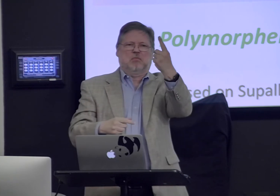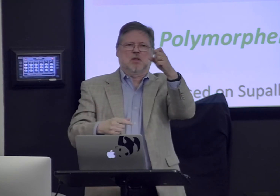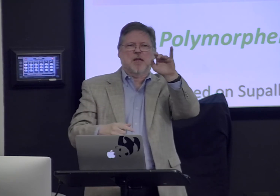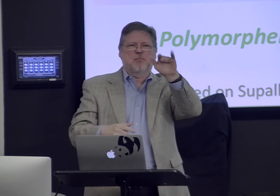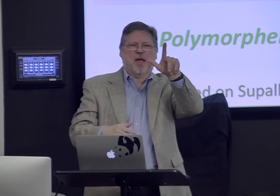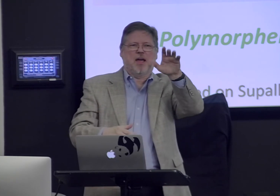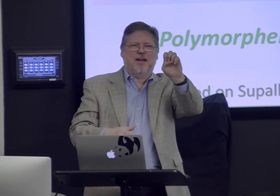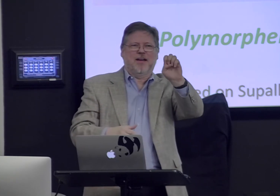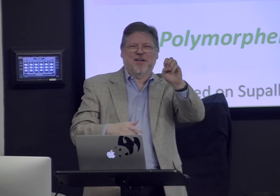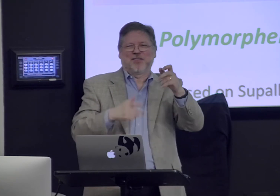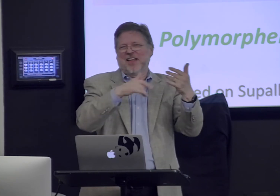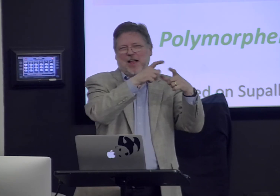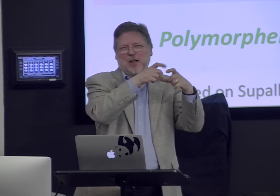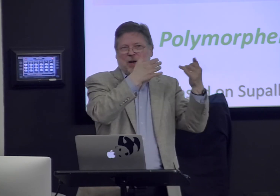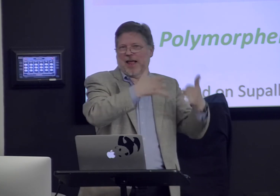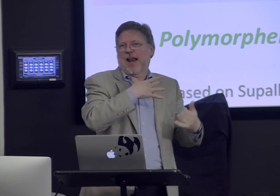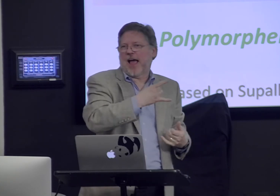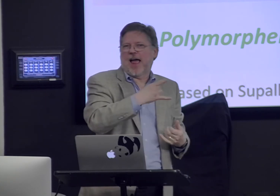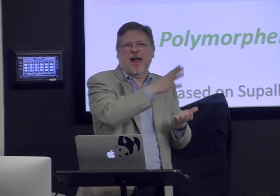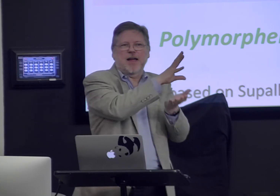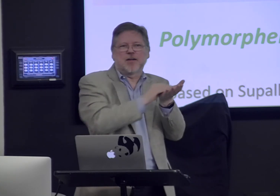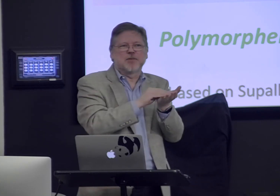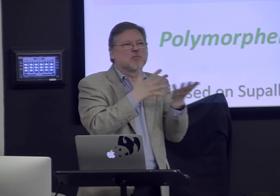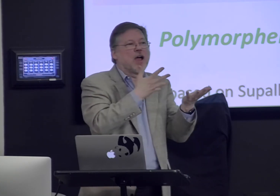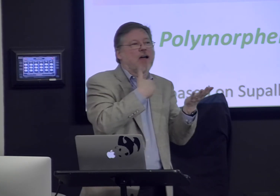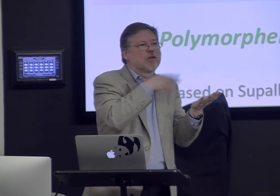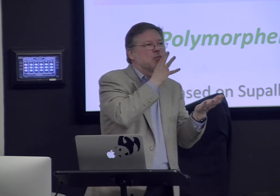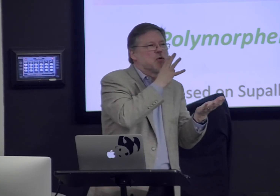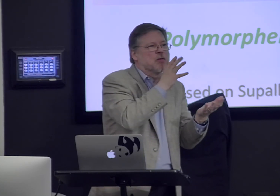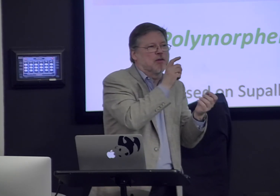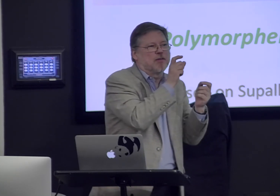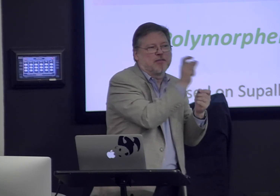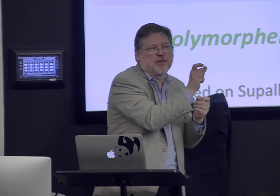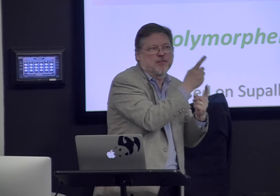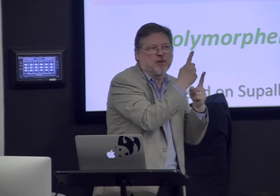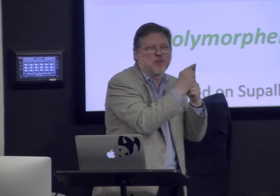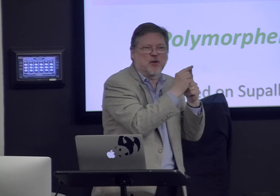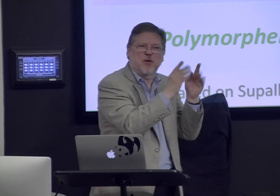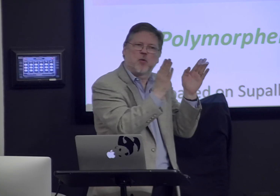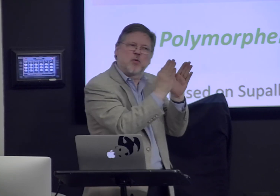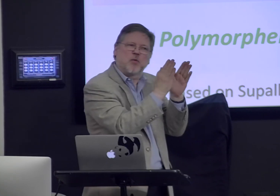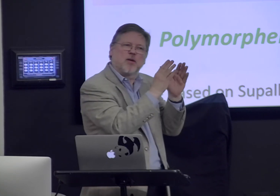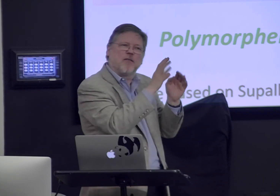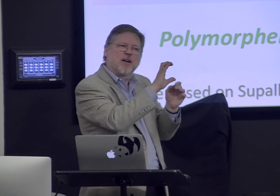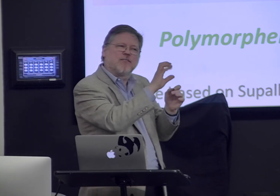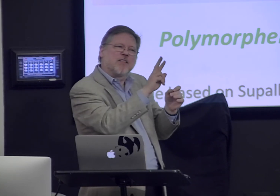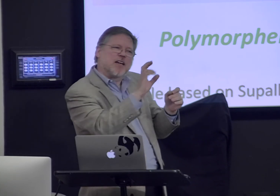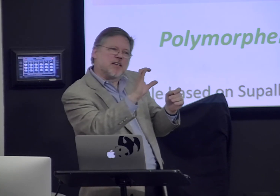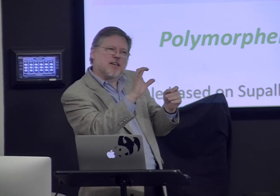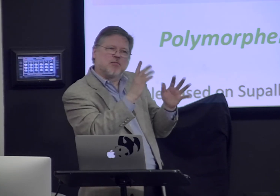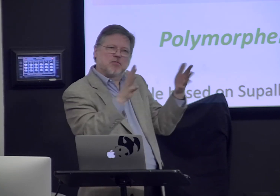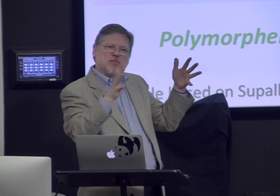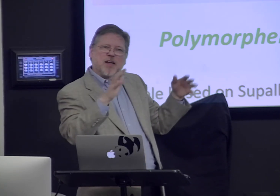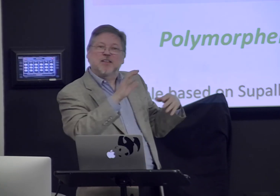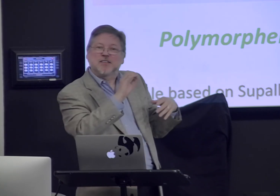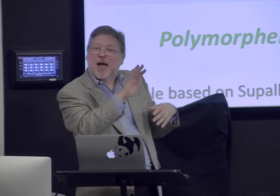multiple syllables, or be polysyllabic, or have a single syllable, monosyllabic,